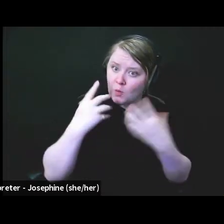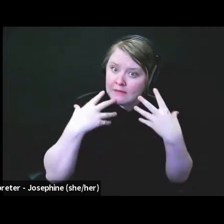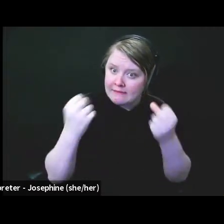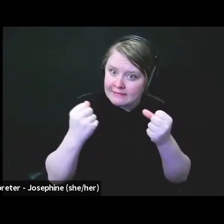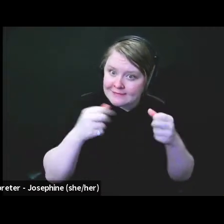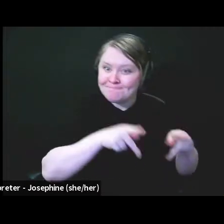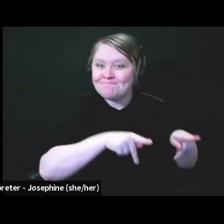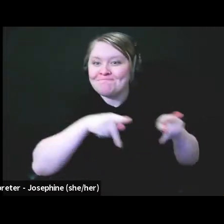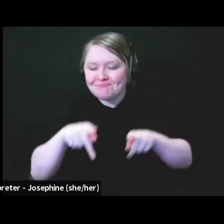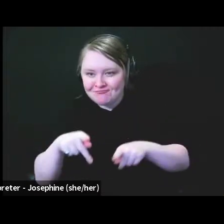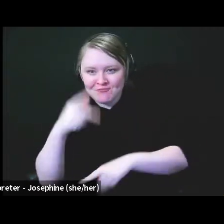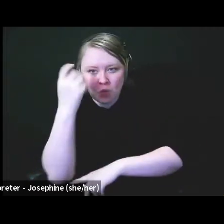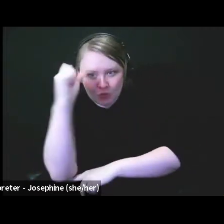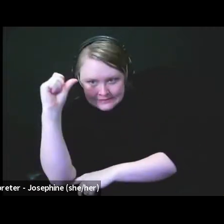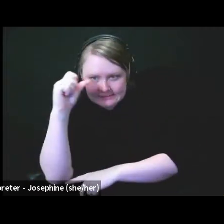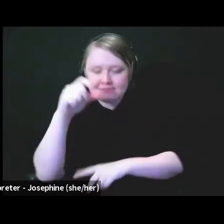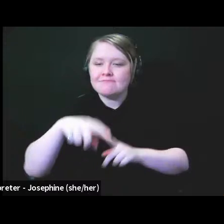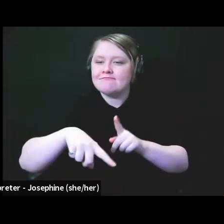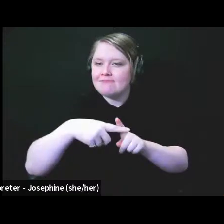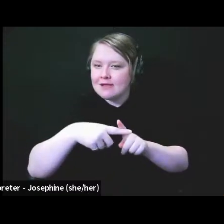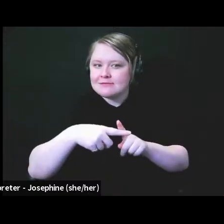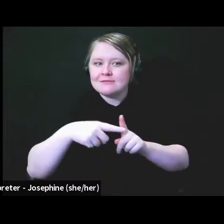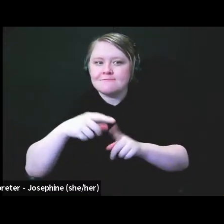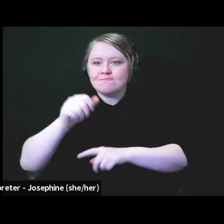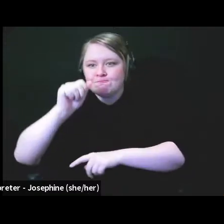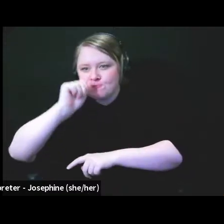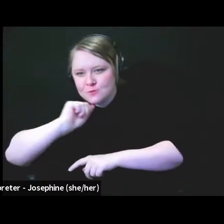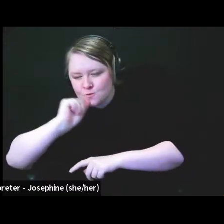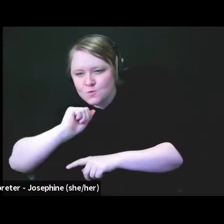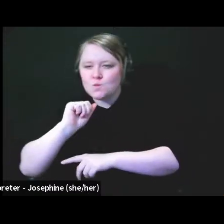resistance, alongside rebellion, alongside resilience.